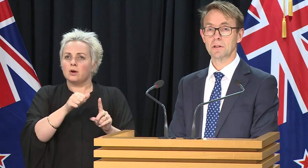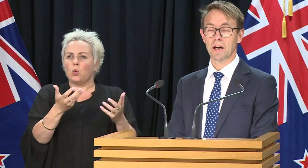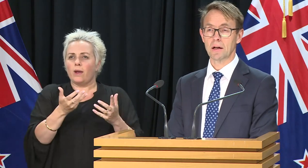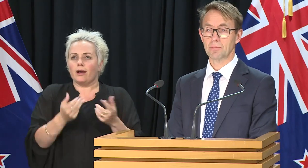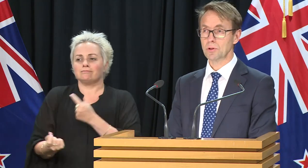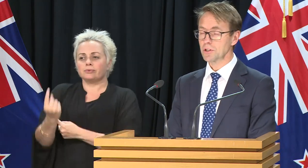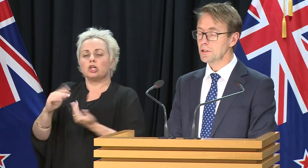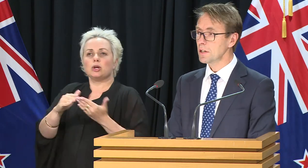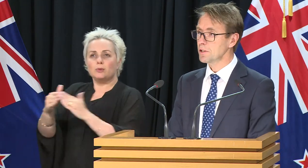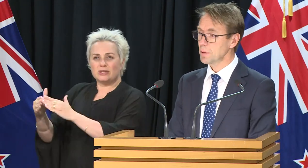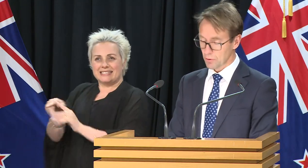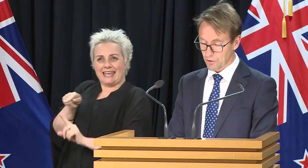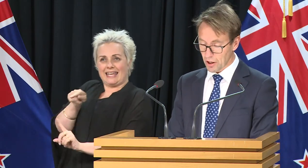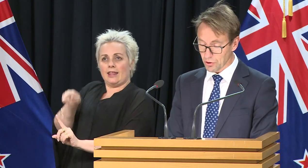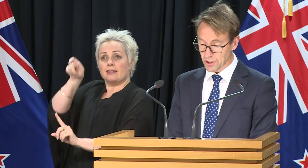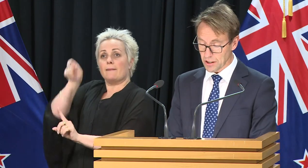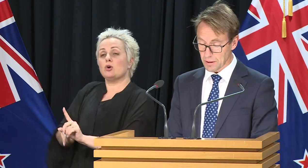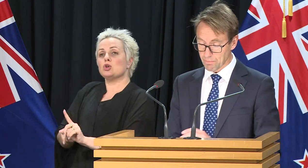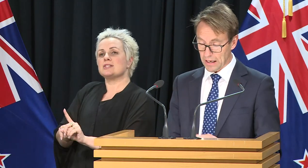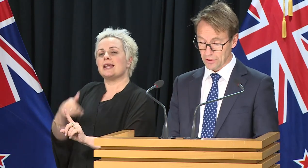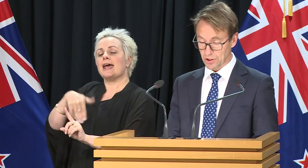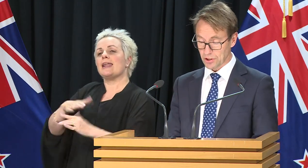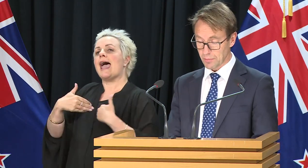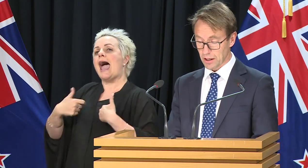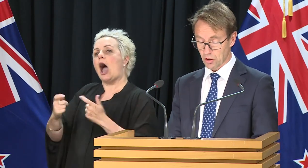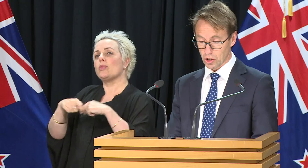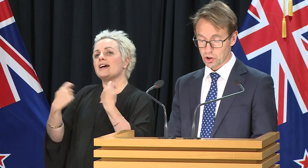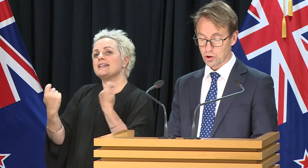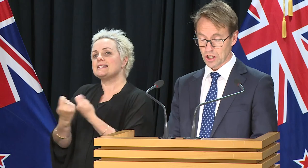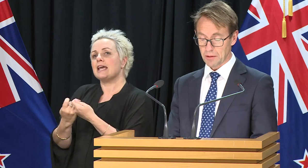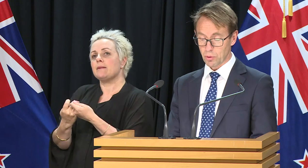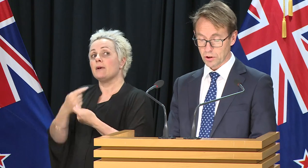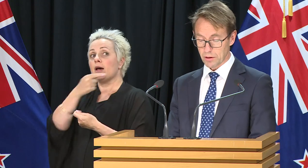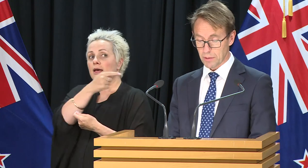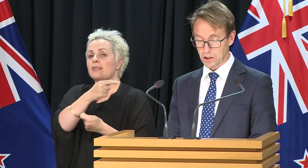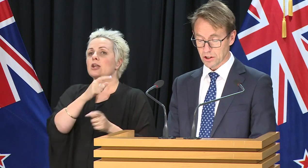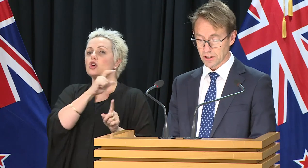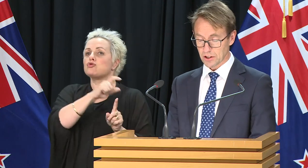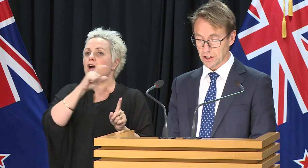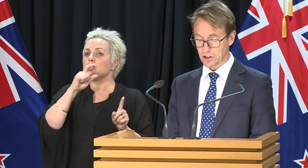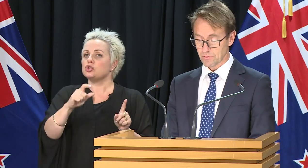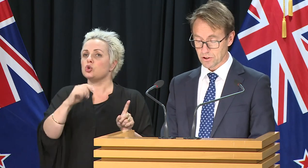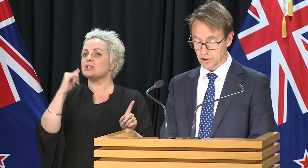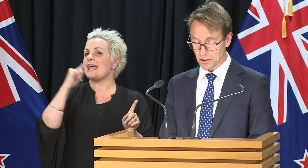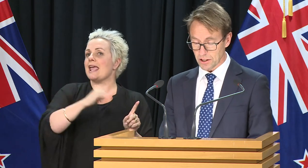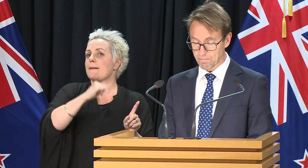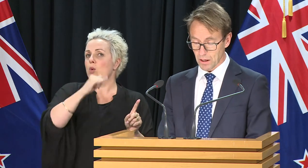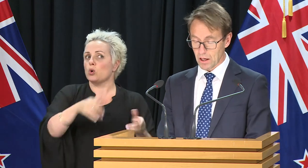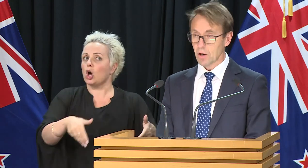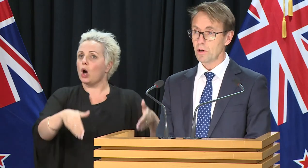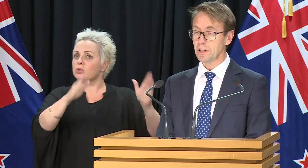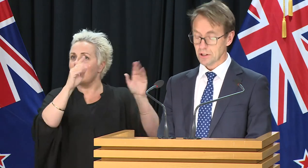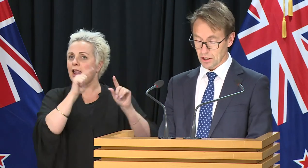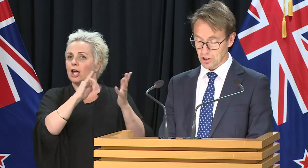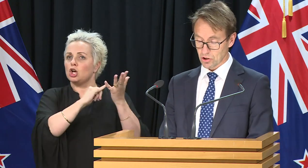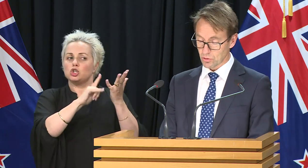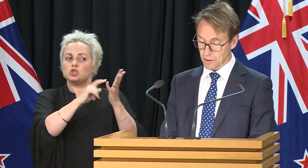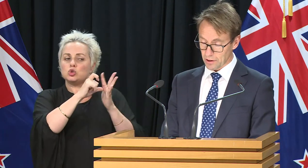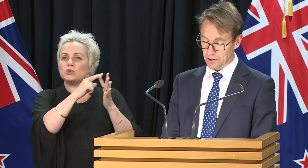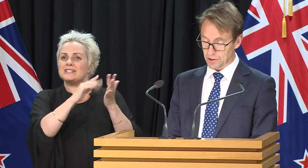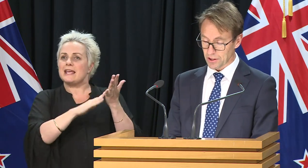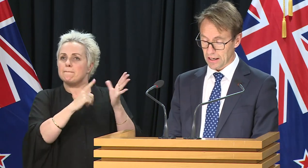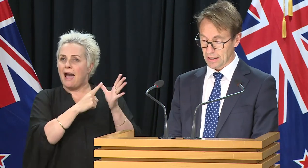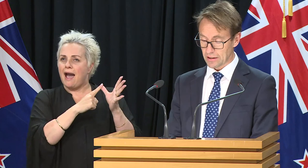this person is a member of the health team at the Sedima Christchurch Airport managed isolation facility, where the